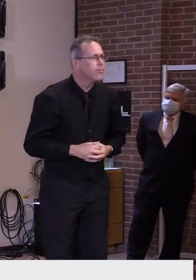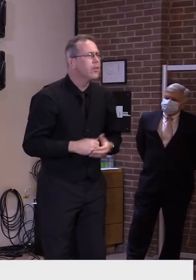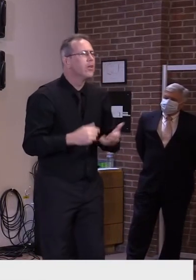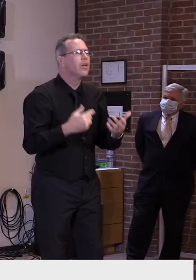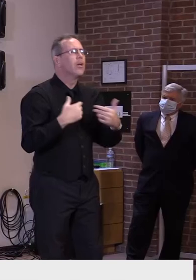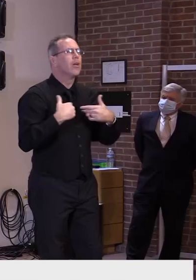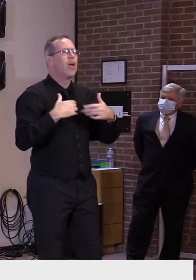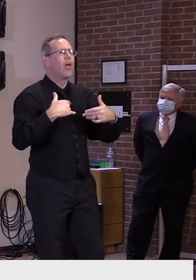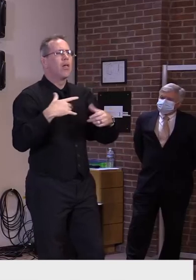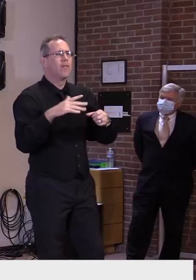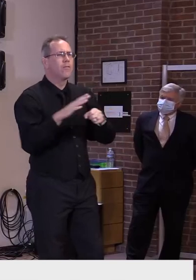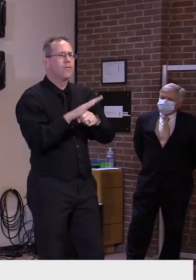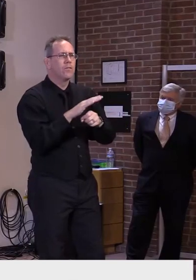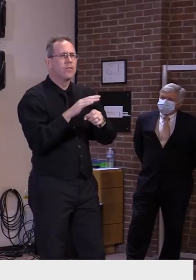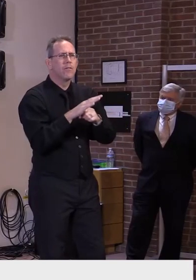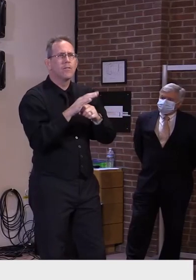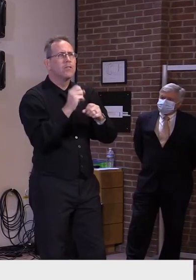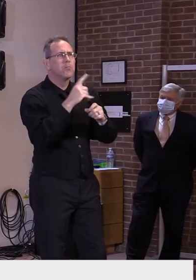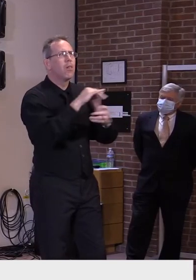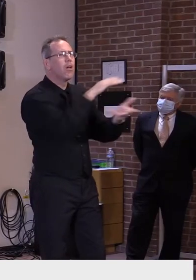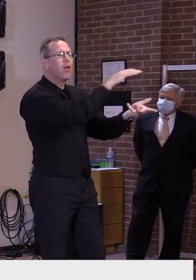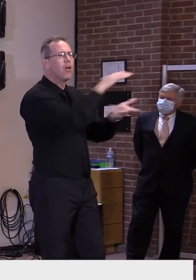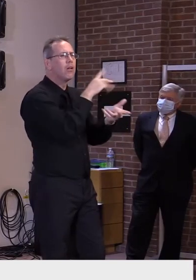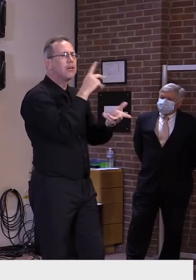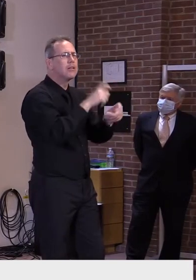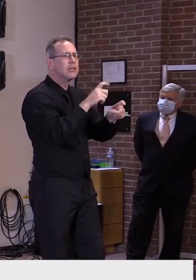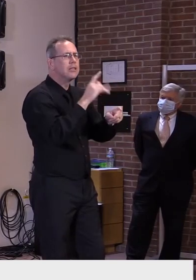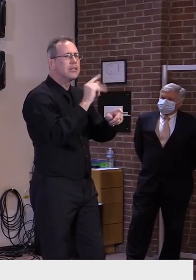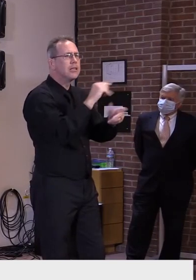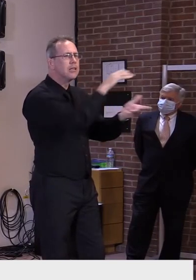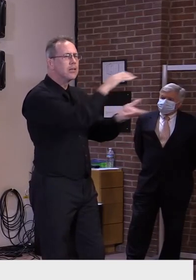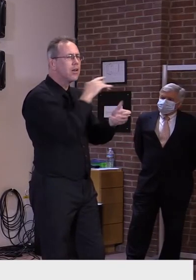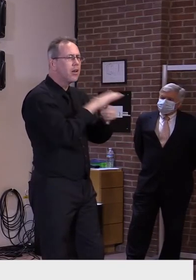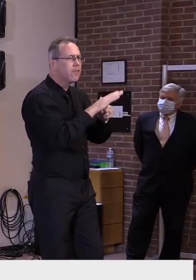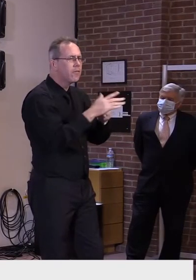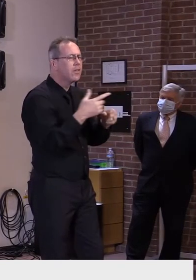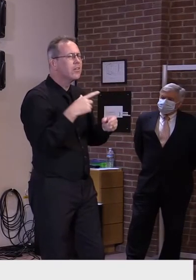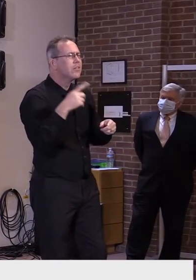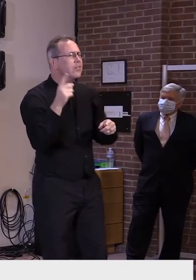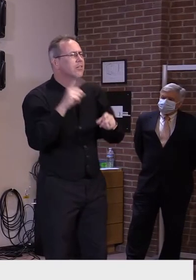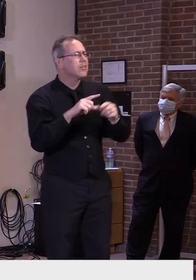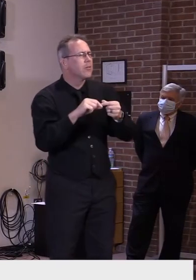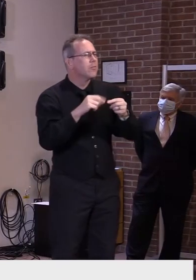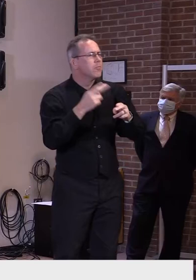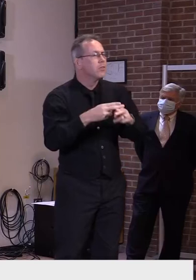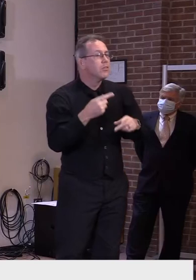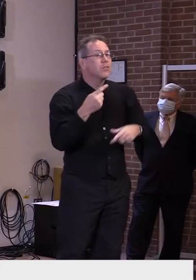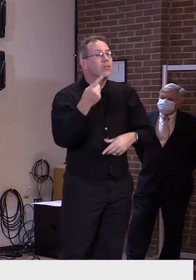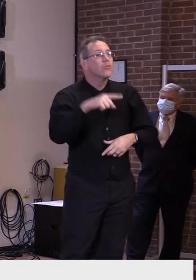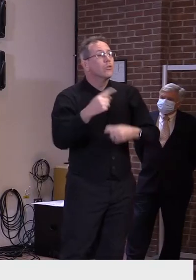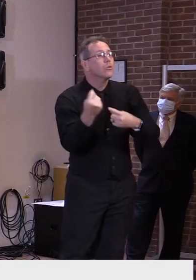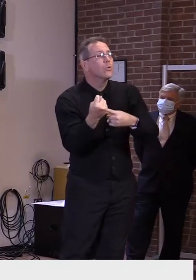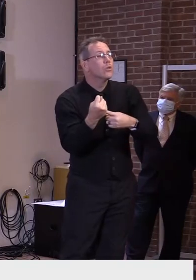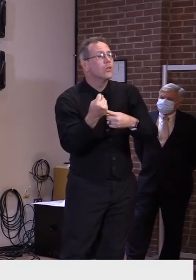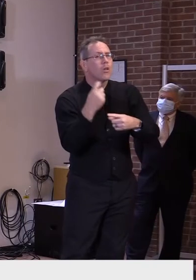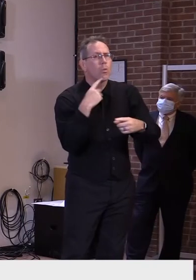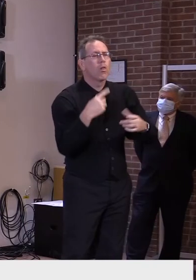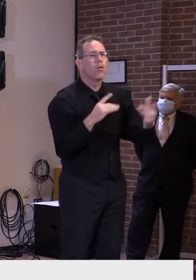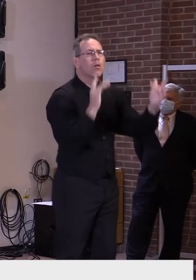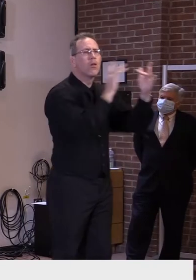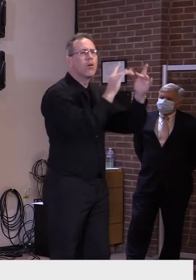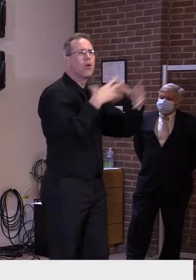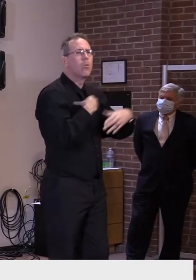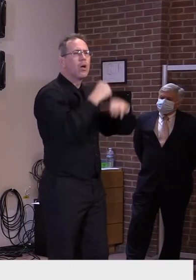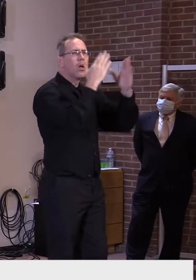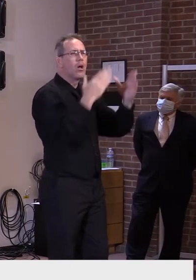what I'm going to be bringing up. And we've asked them to discuss in next Tuesday's briefing with the governors from the White House. So